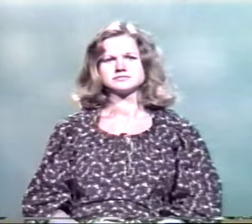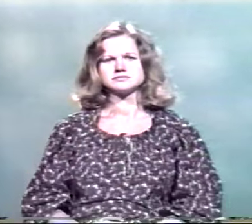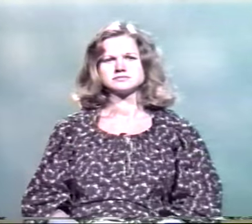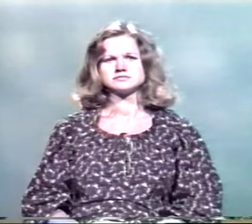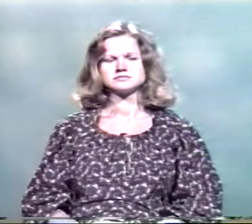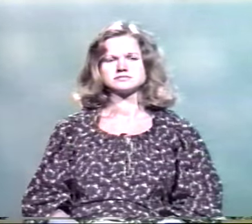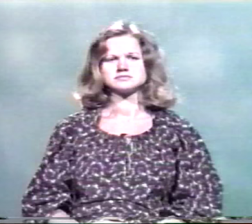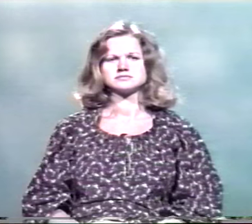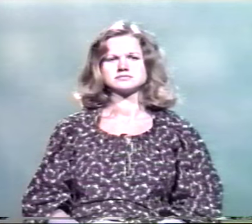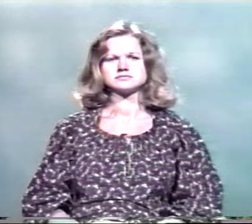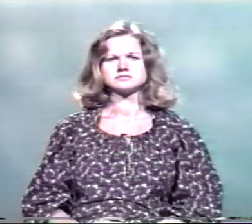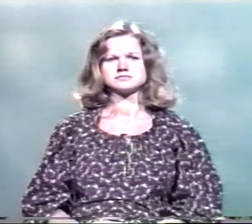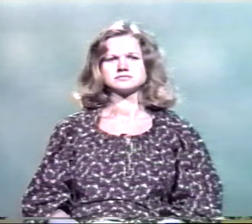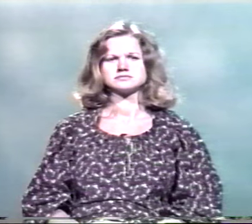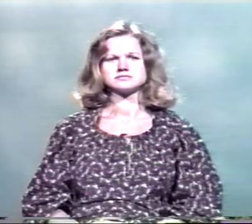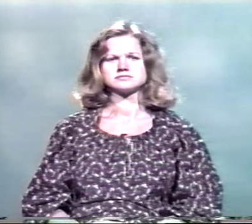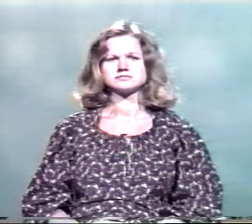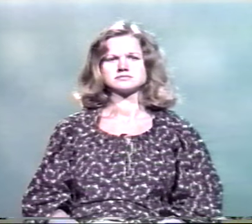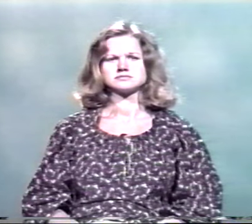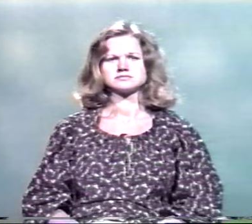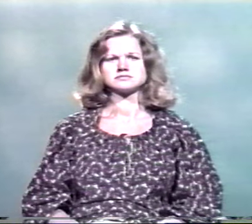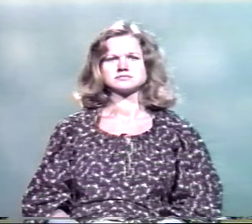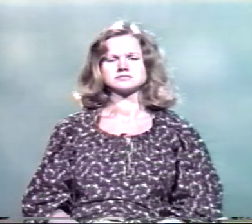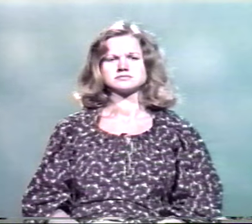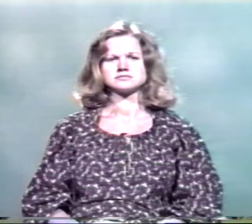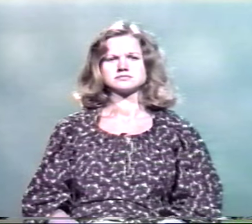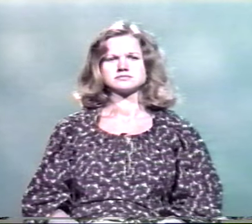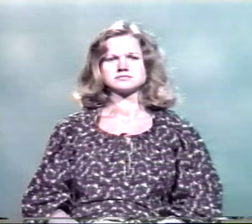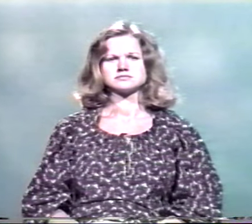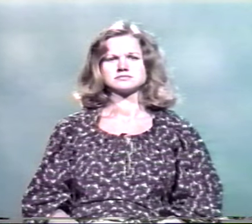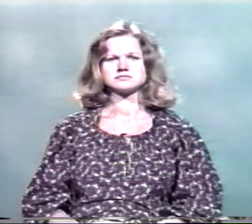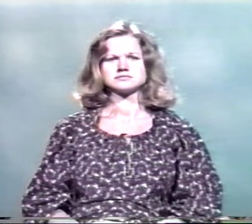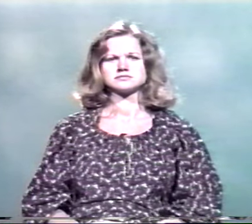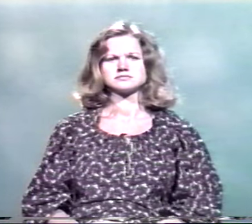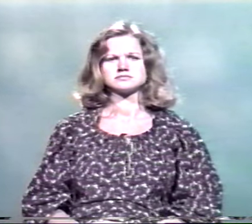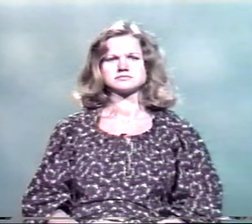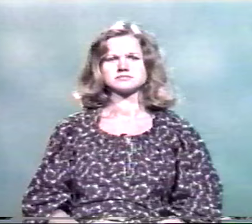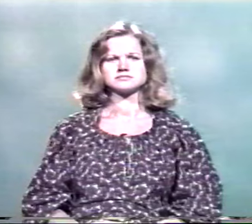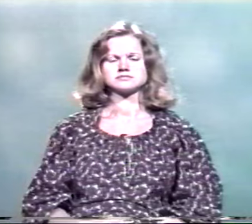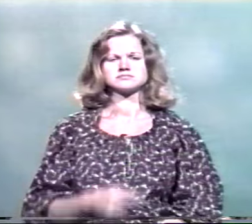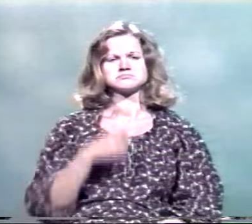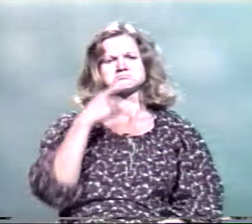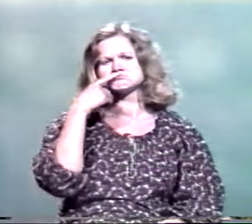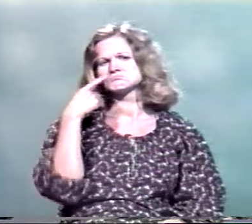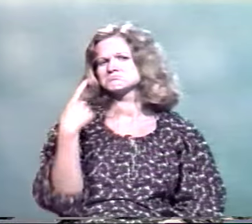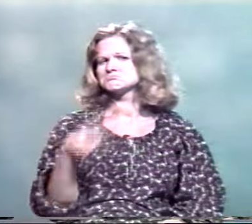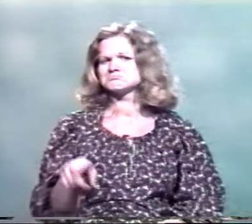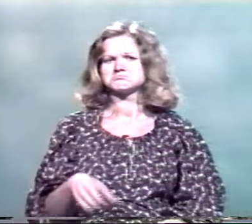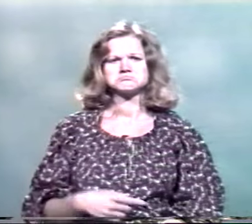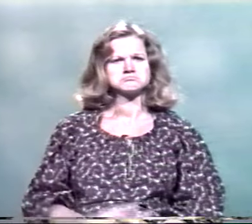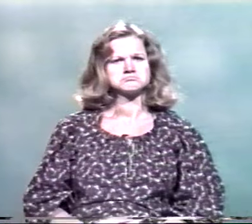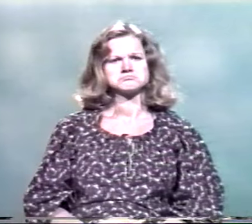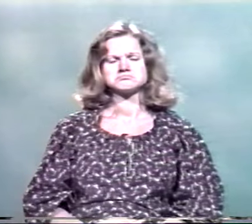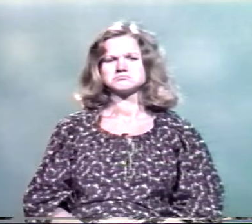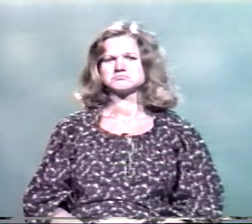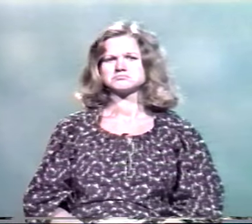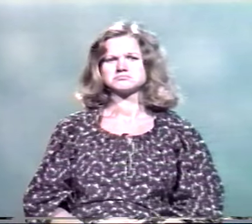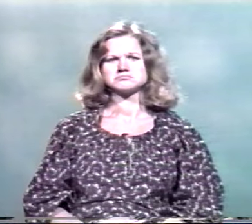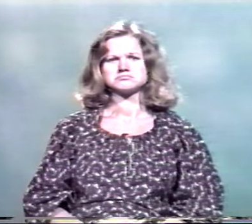The next sign means to not mind doing something or not be bothered by doing something. To not mind doing